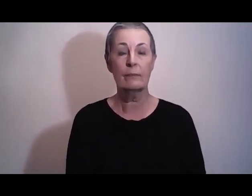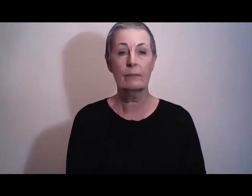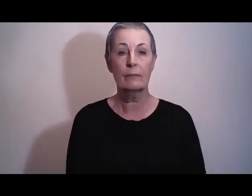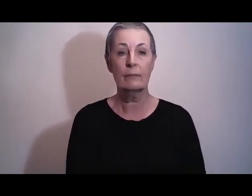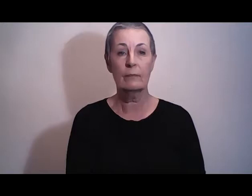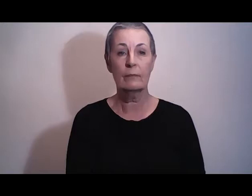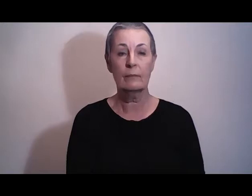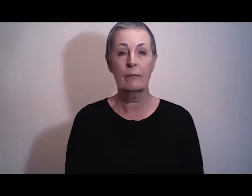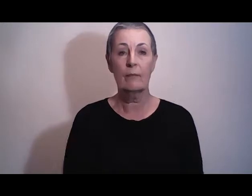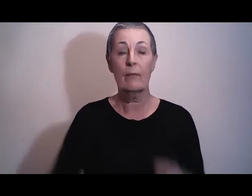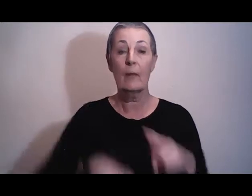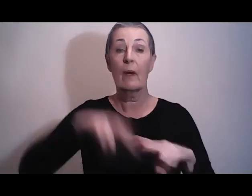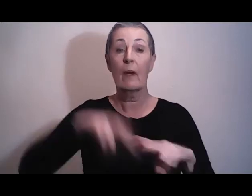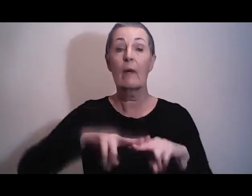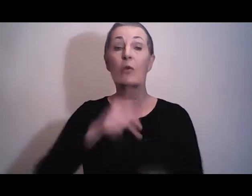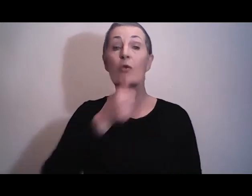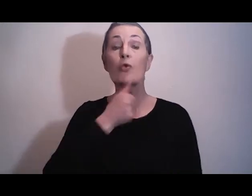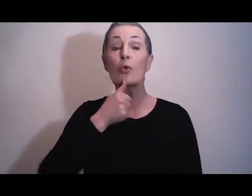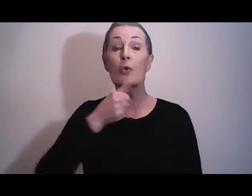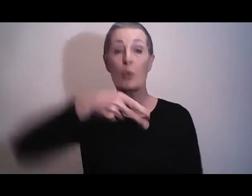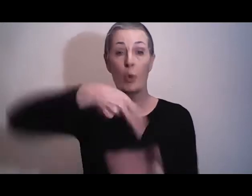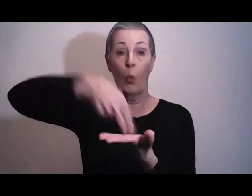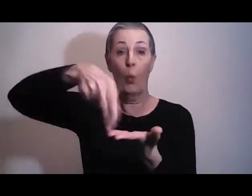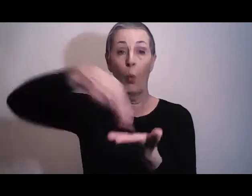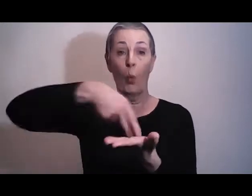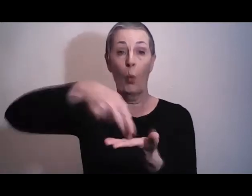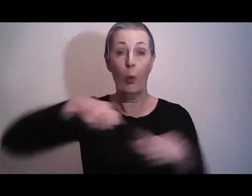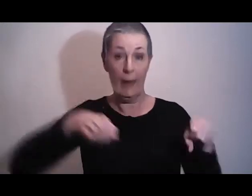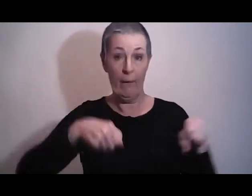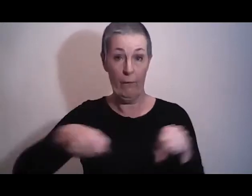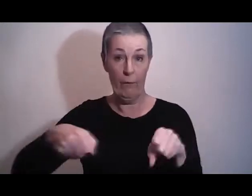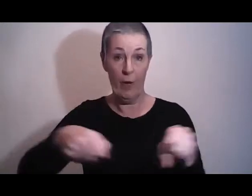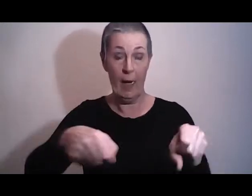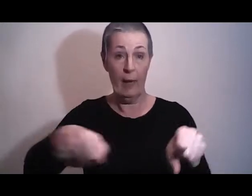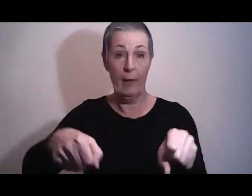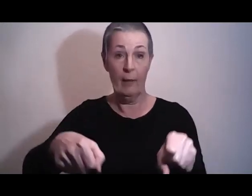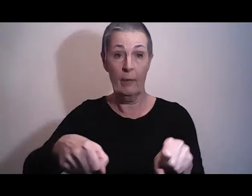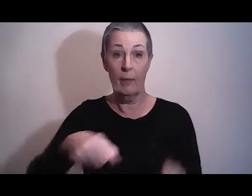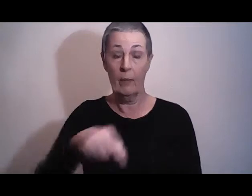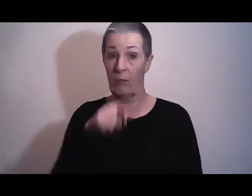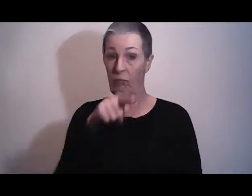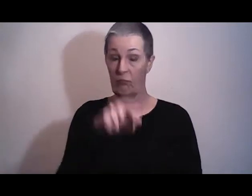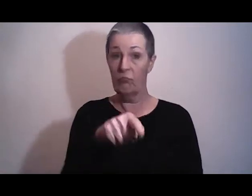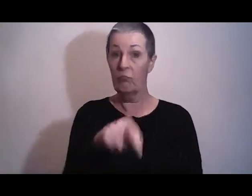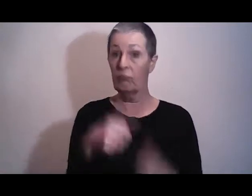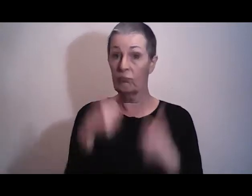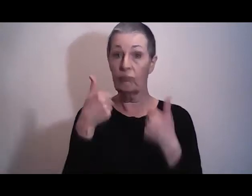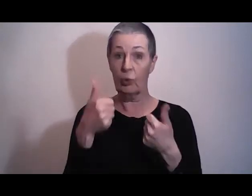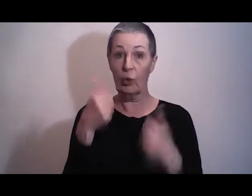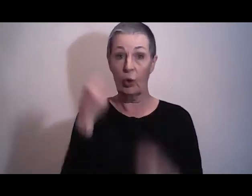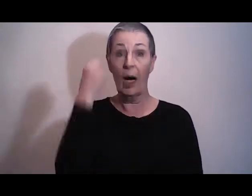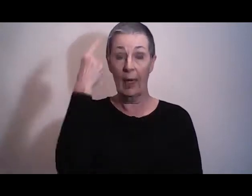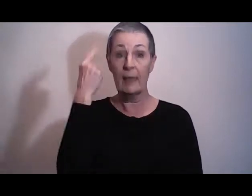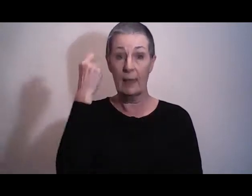a frame and you want to strengthen your legs, I would recommend that you can just do this